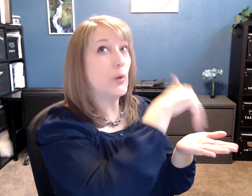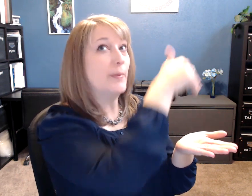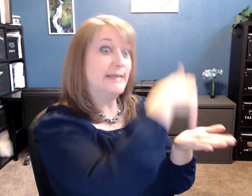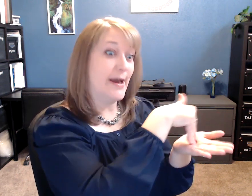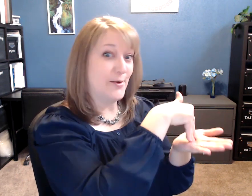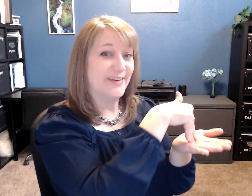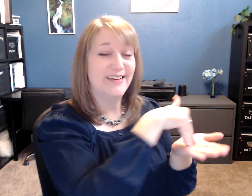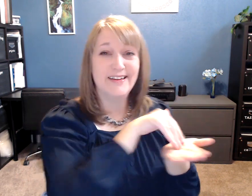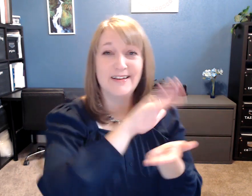scooping down.